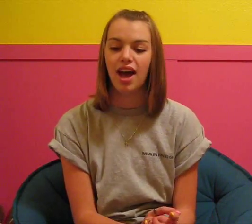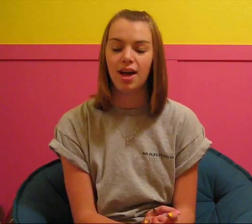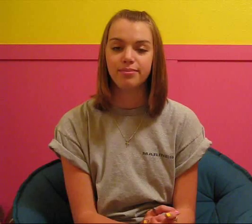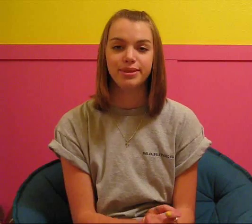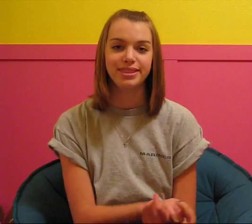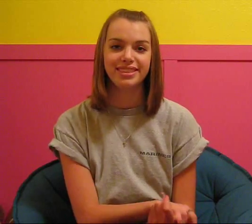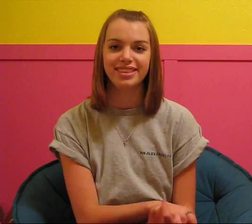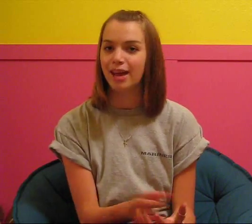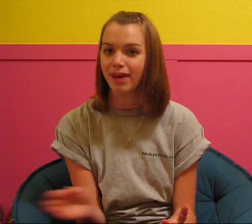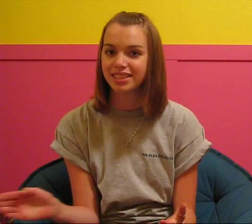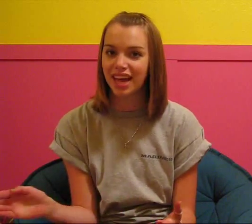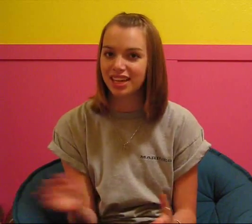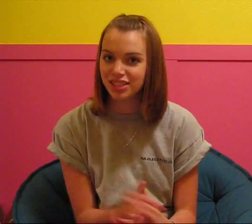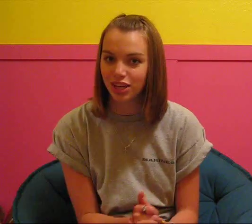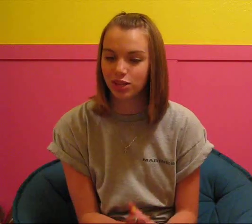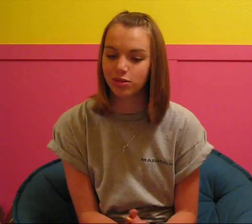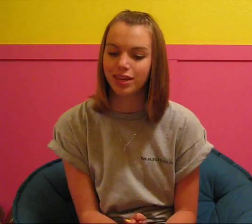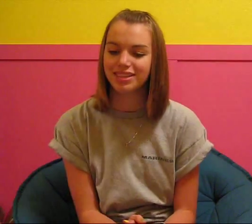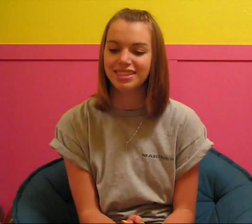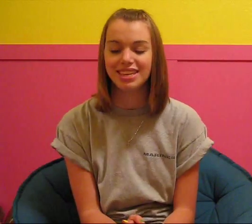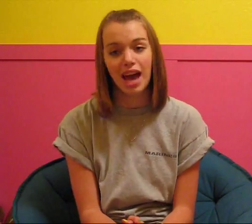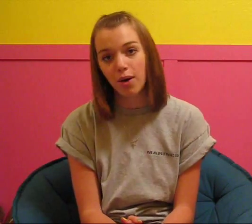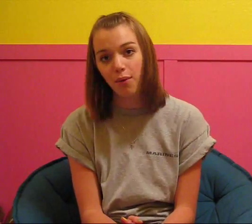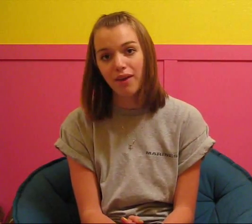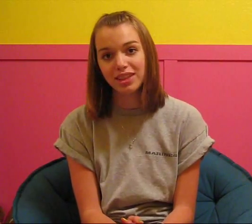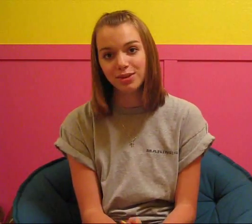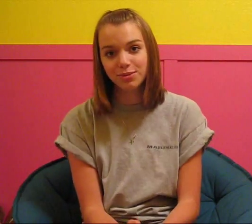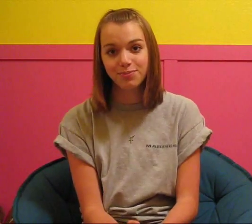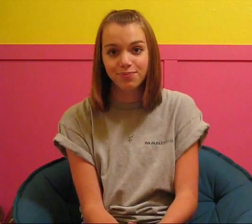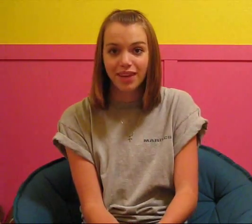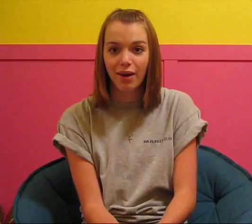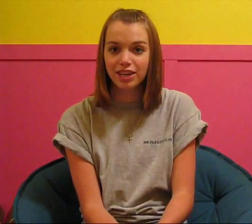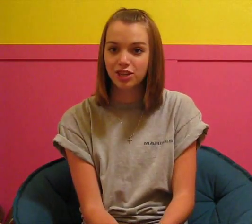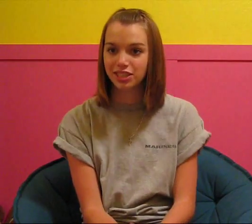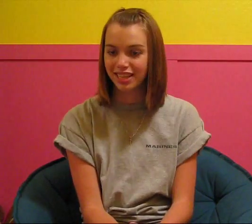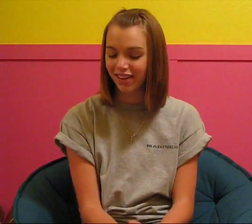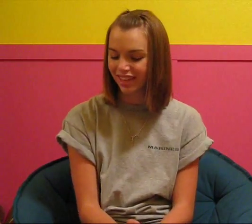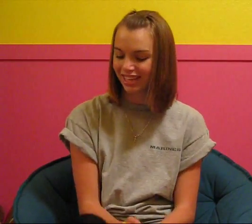sign by sign, so you can see how I chose to sign everything.